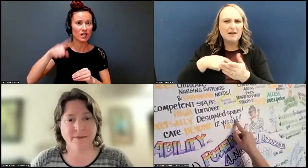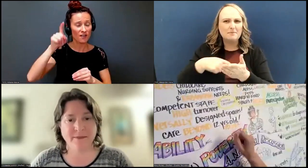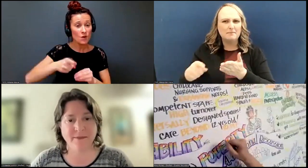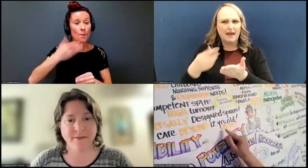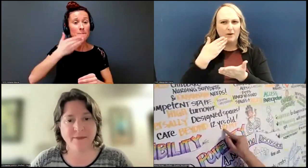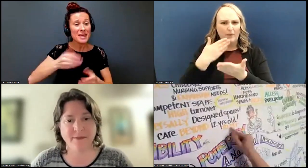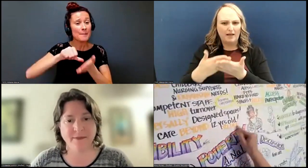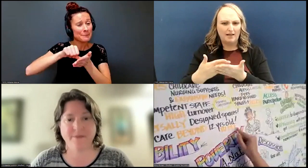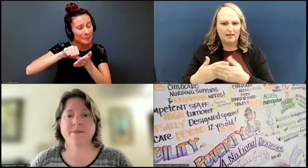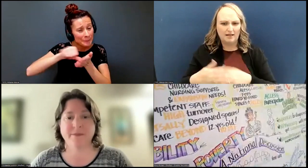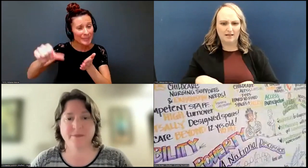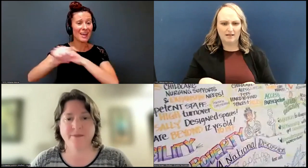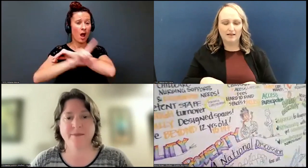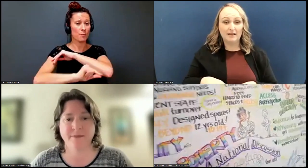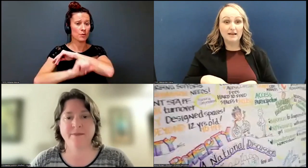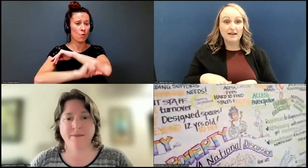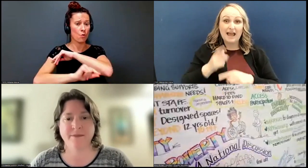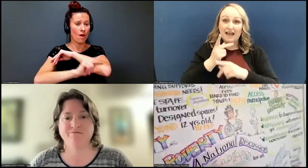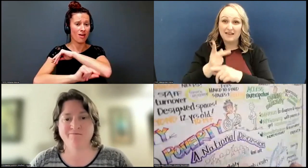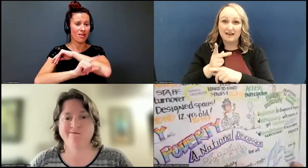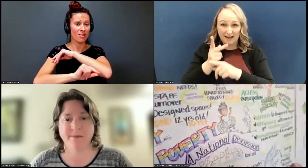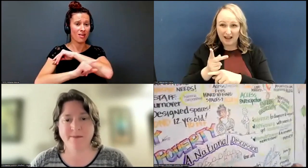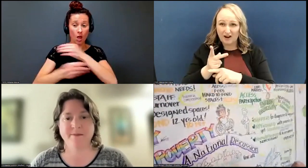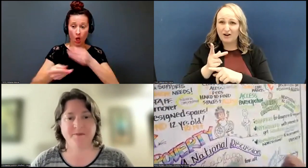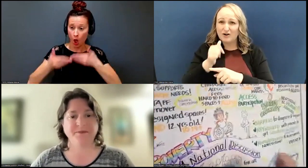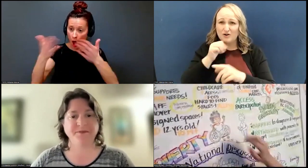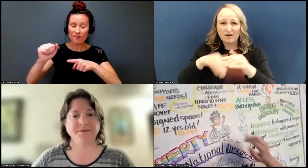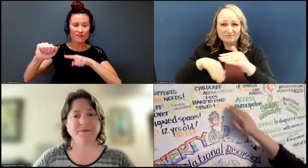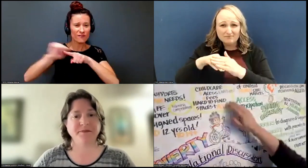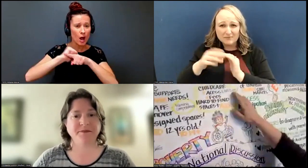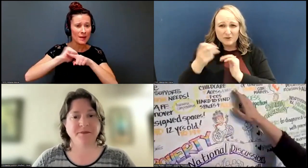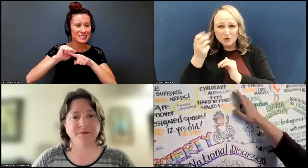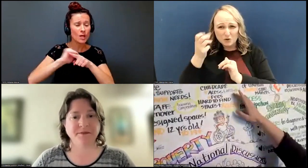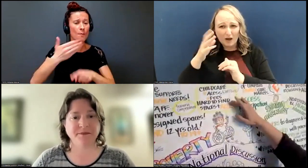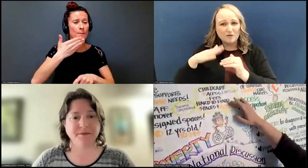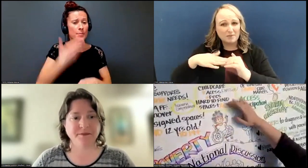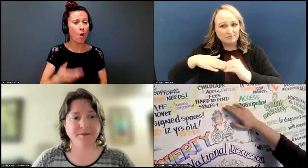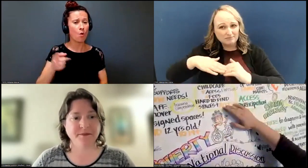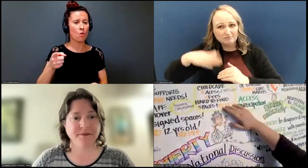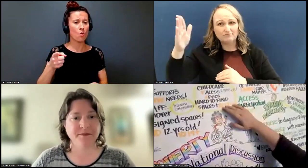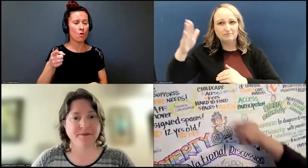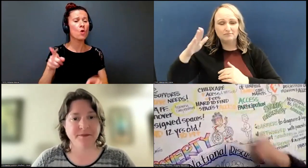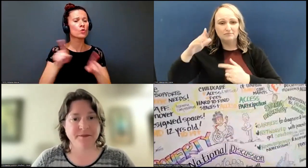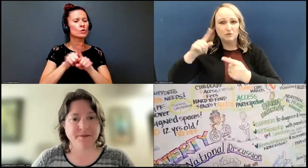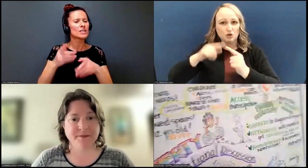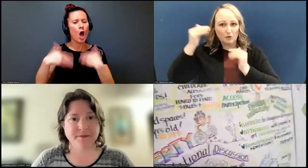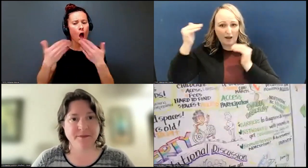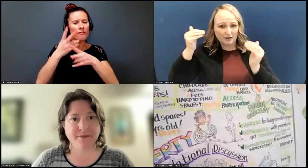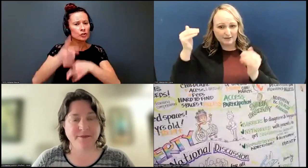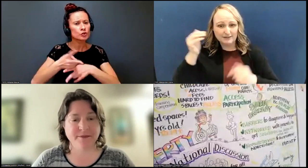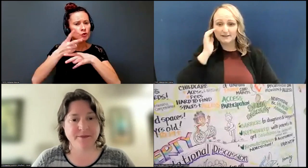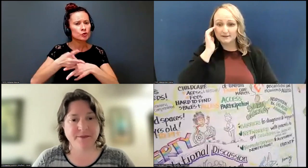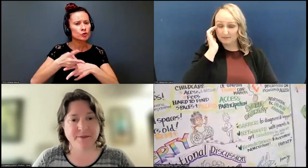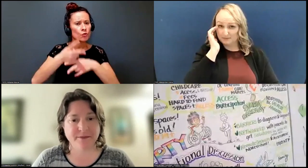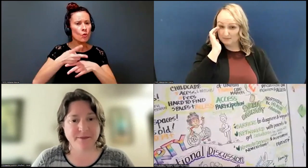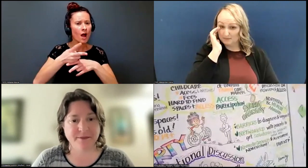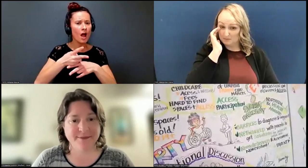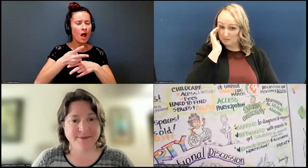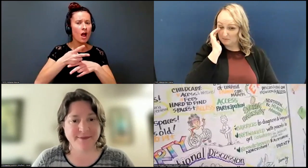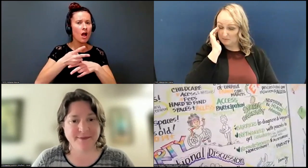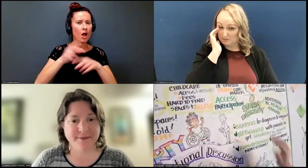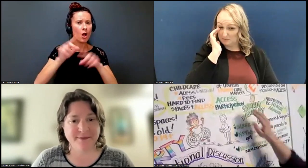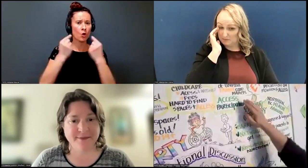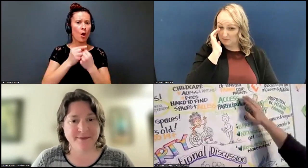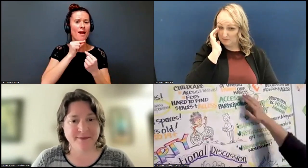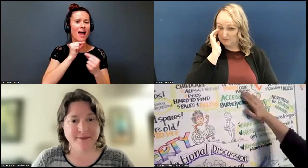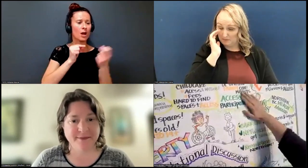beyond 12 years old up to 19 plus. That hard to find spaces and access is some of the bigger piece of the